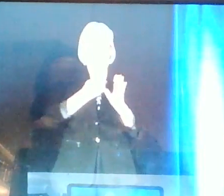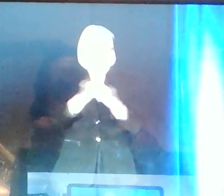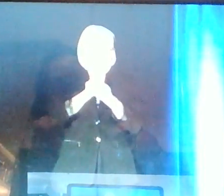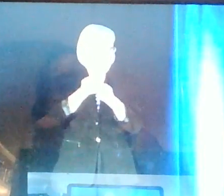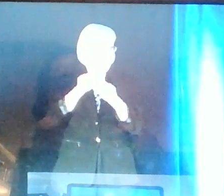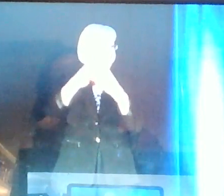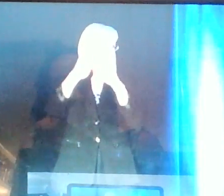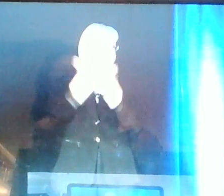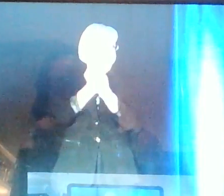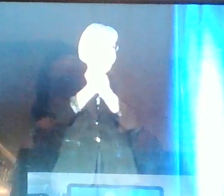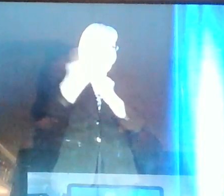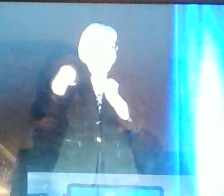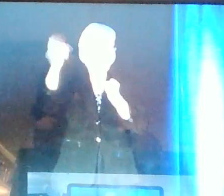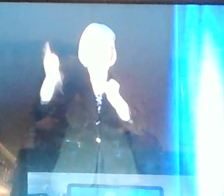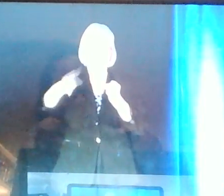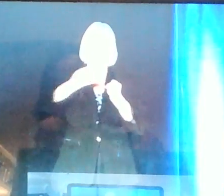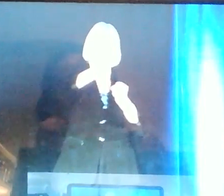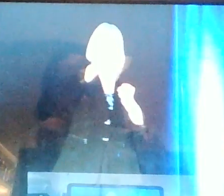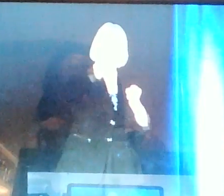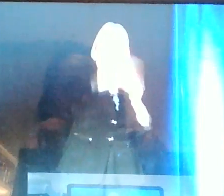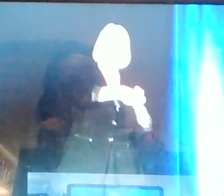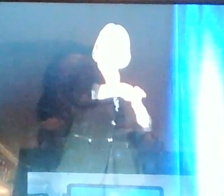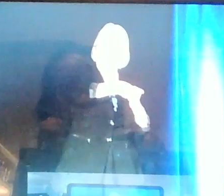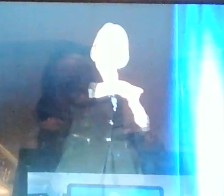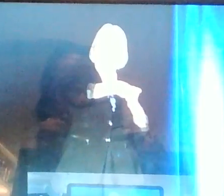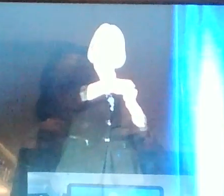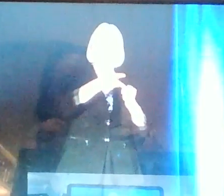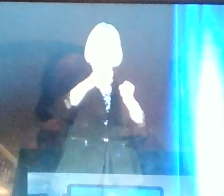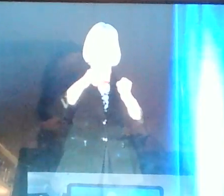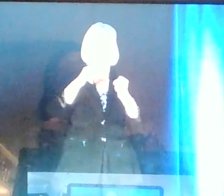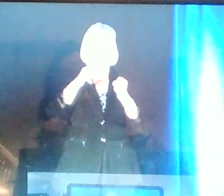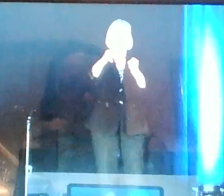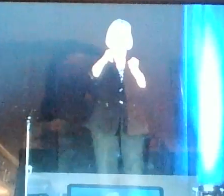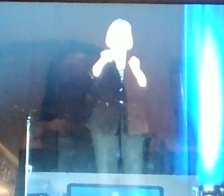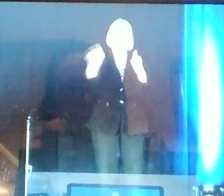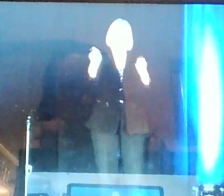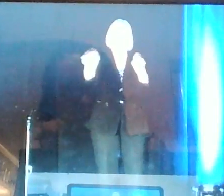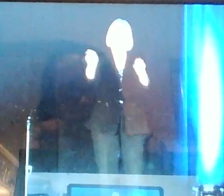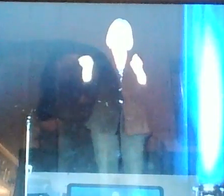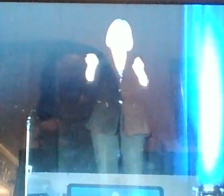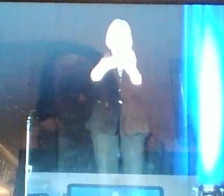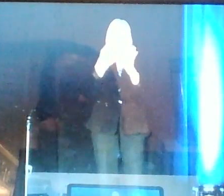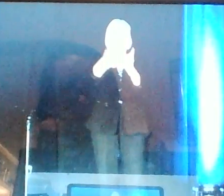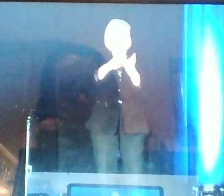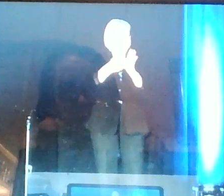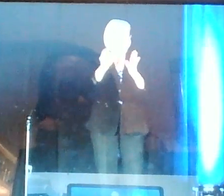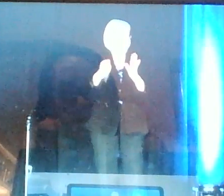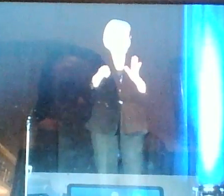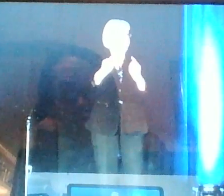or 4 presentations. I'm presenting 2 of them. 1.5 hours, 1.5 hours for both.